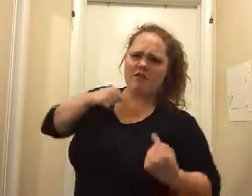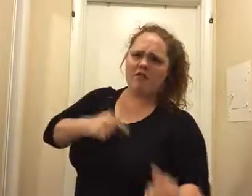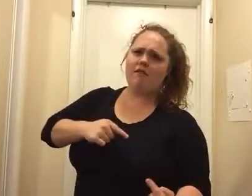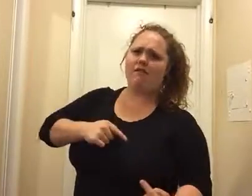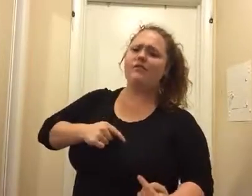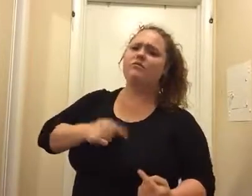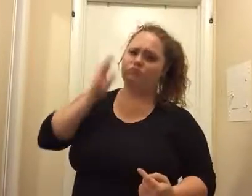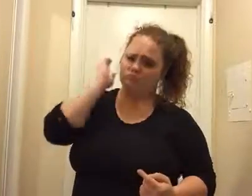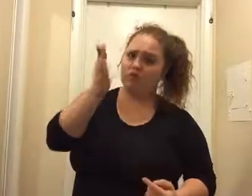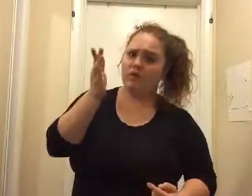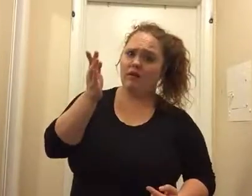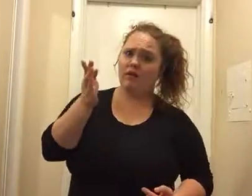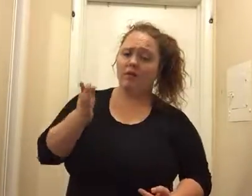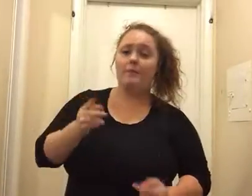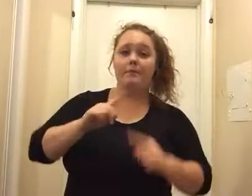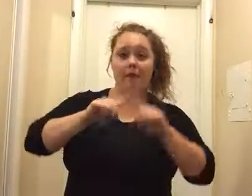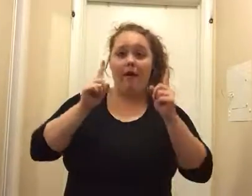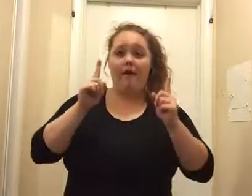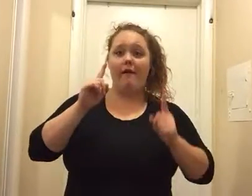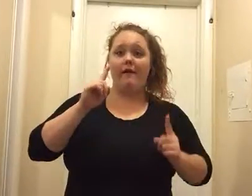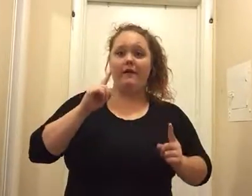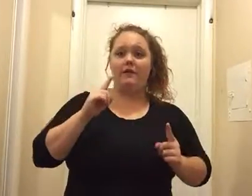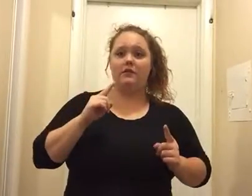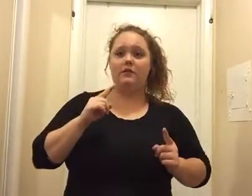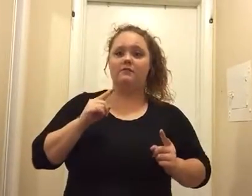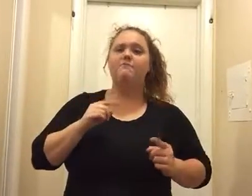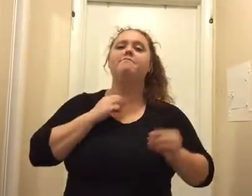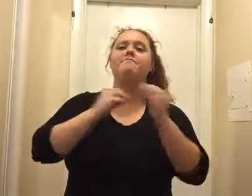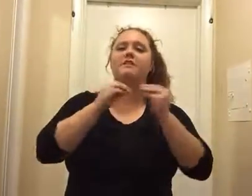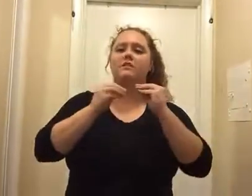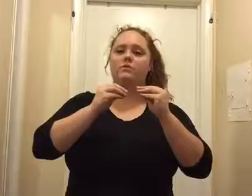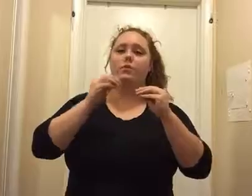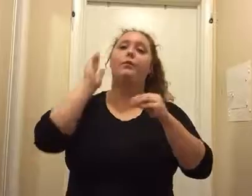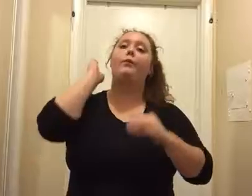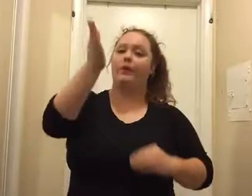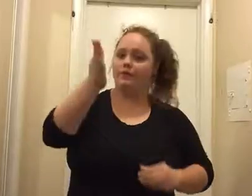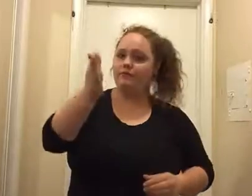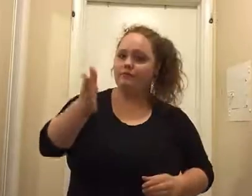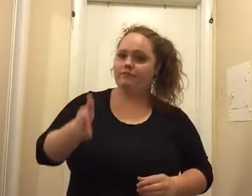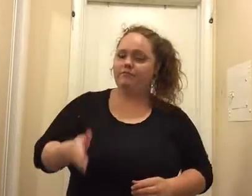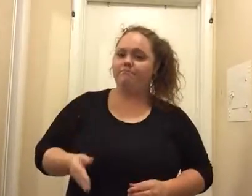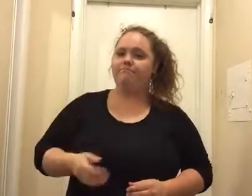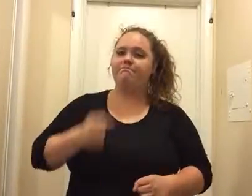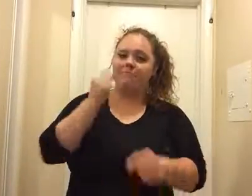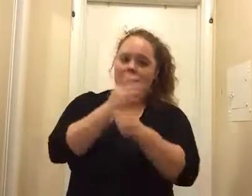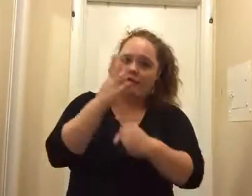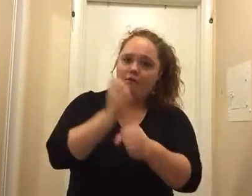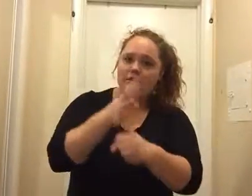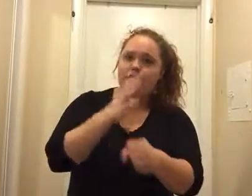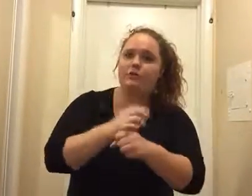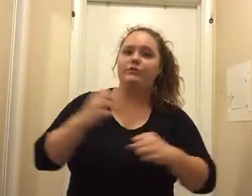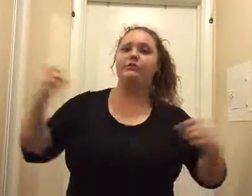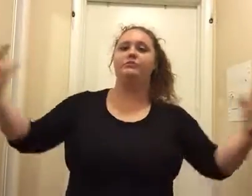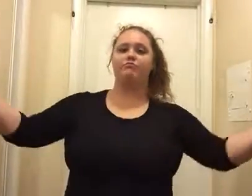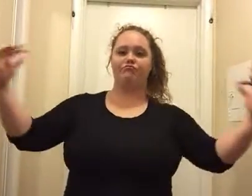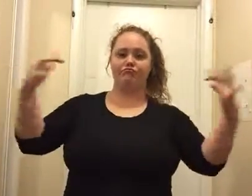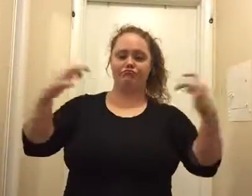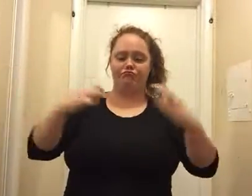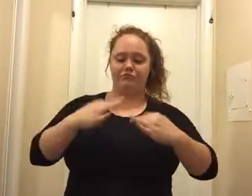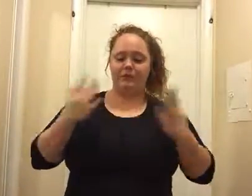job done. Every 4 years, we gather on these steps to carry out the orderly and peaceful transfer of